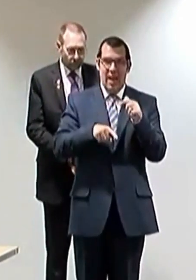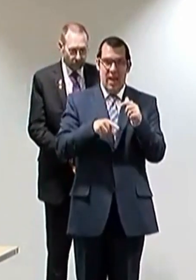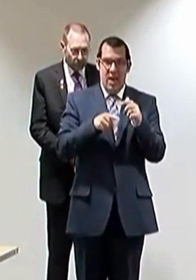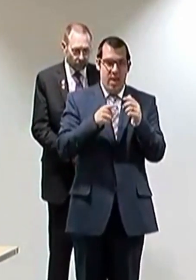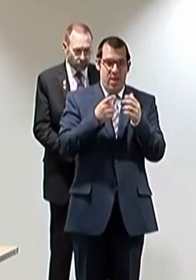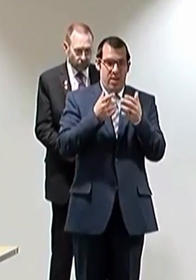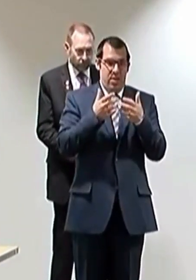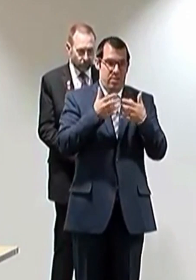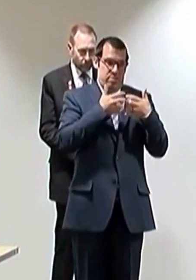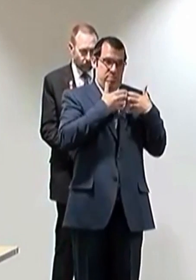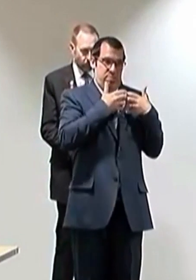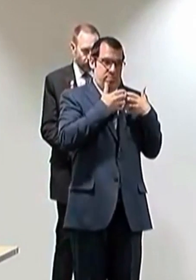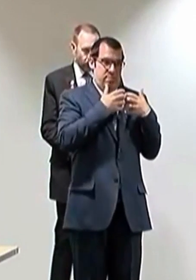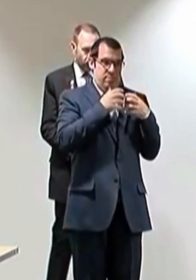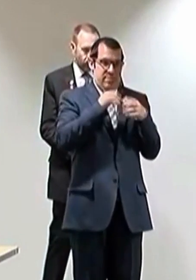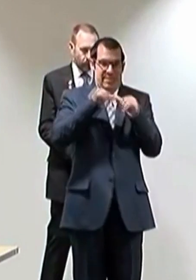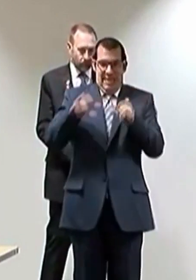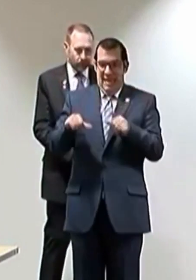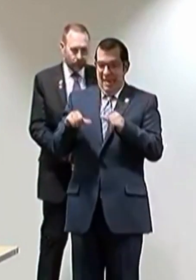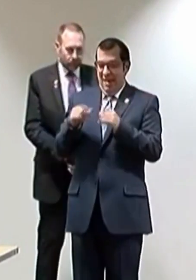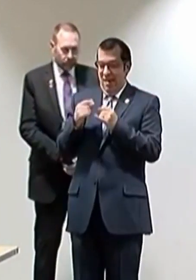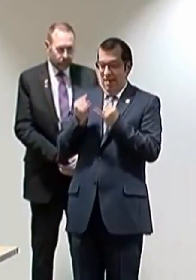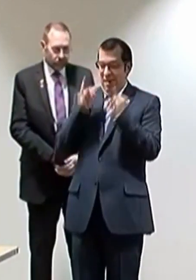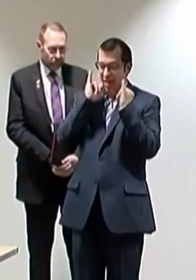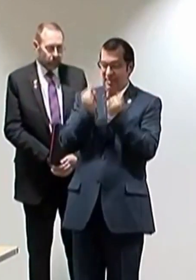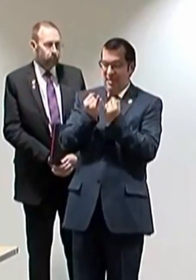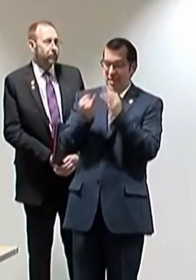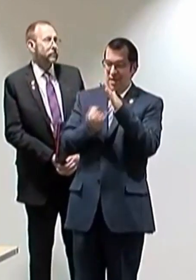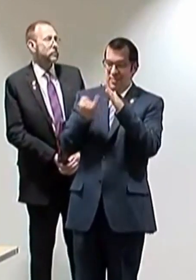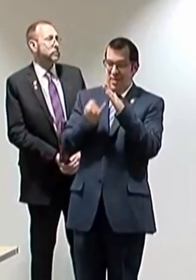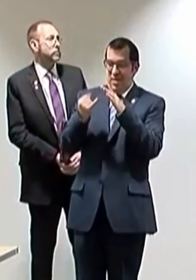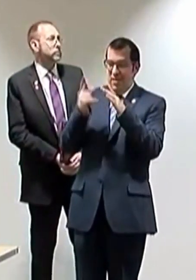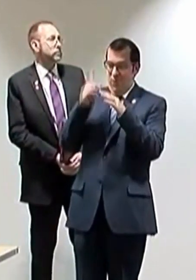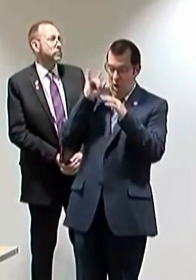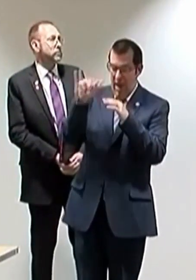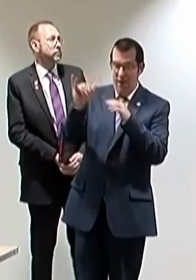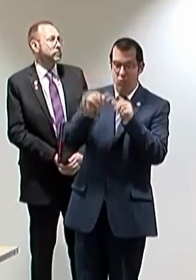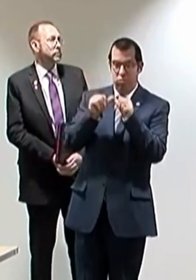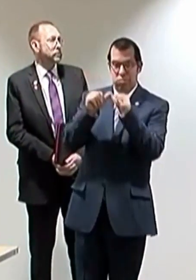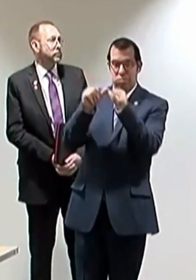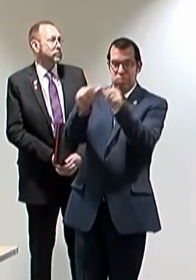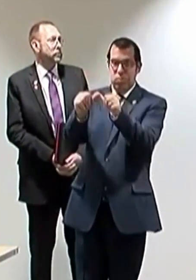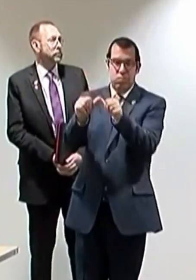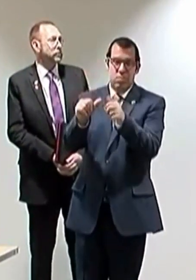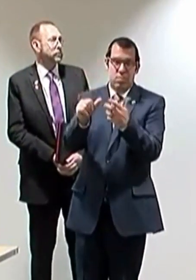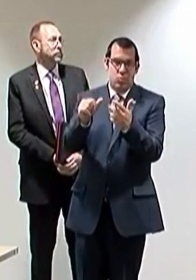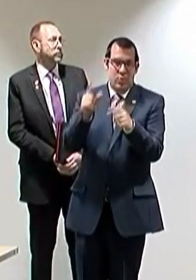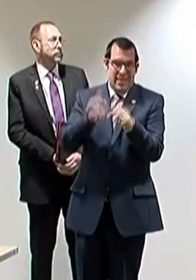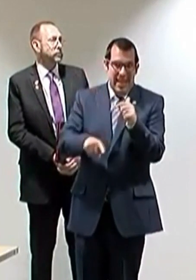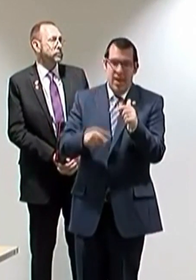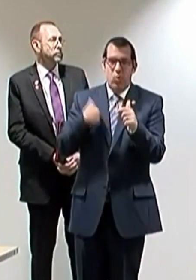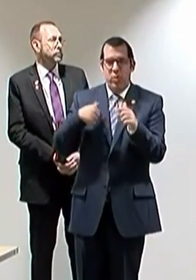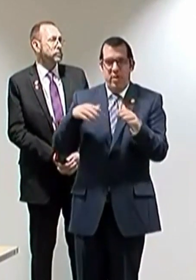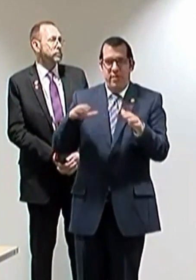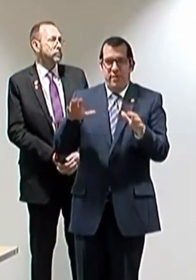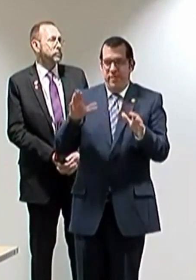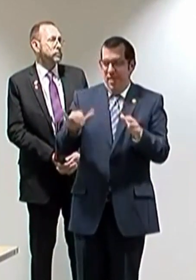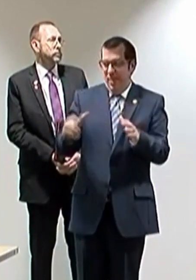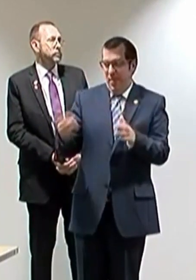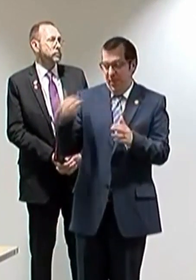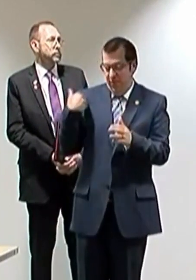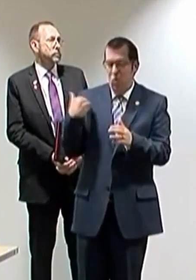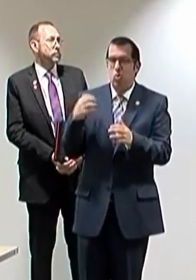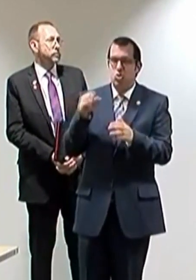can't be sheltered in place over that long of period of time, and we haven't done that before. And so lifting